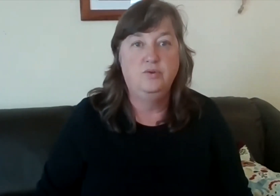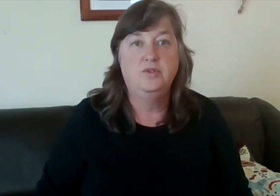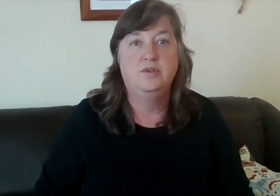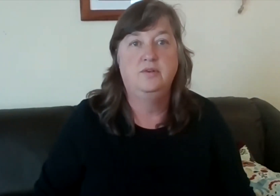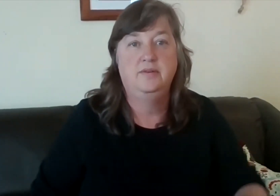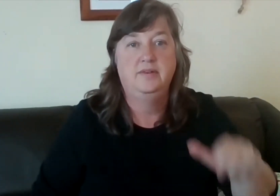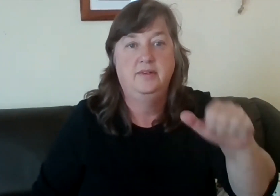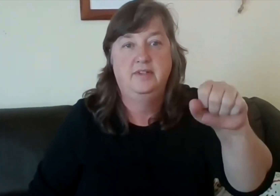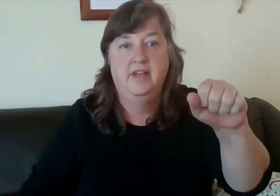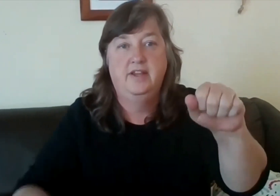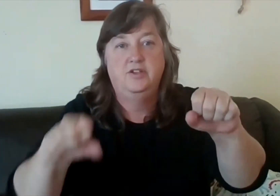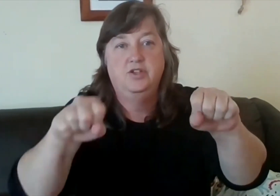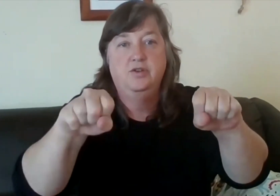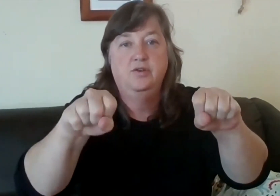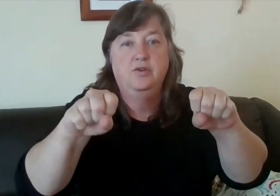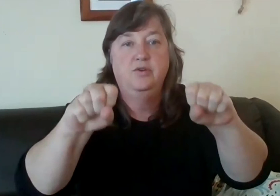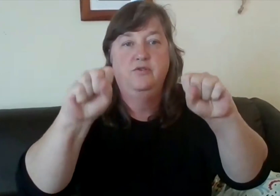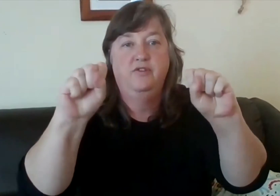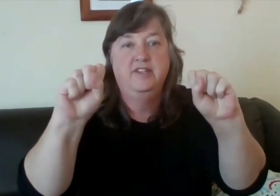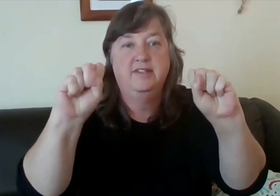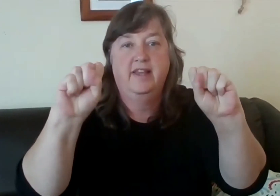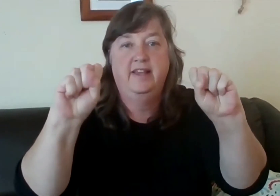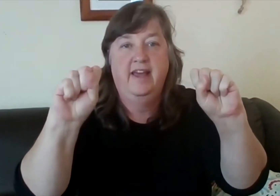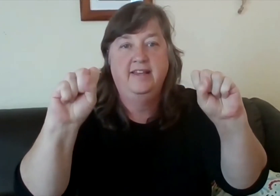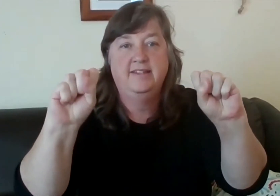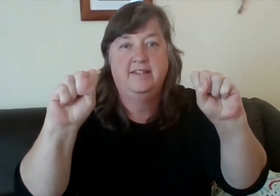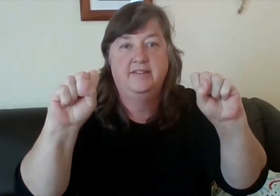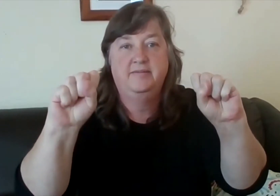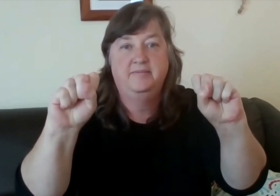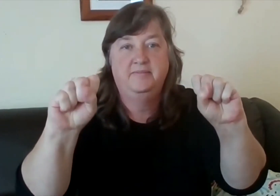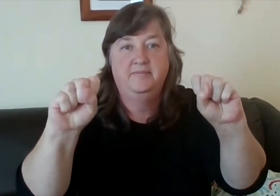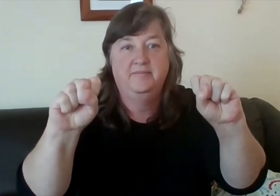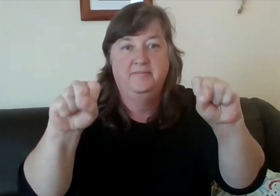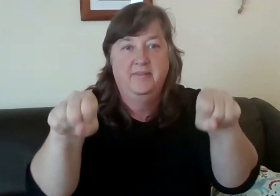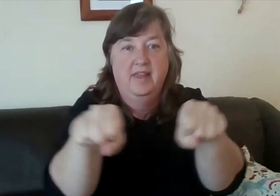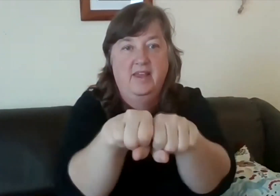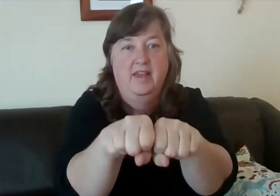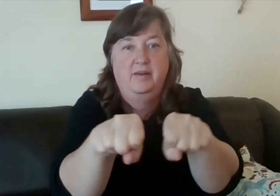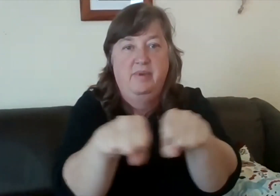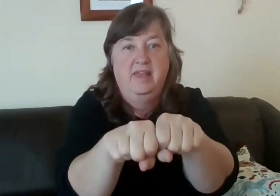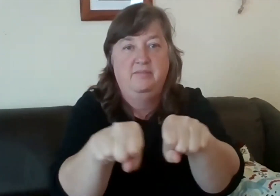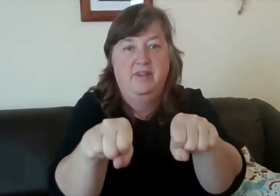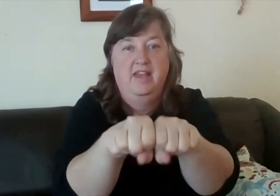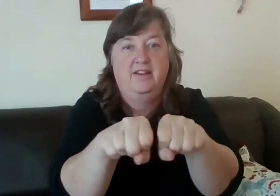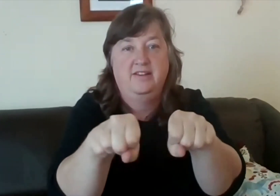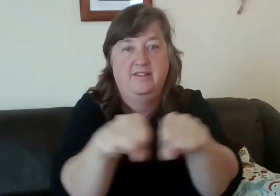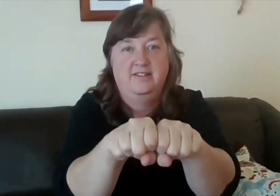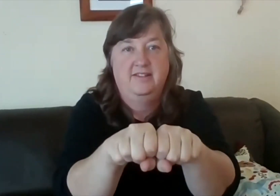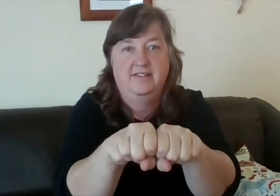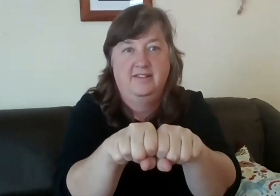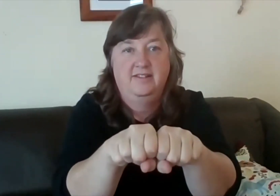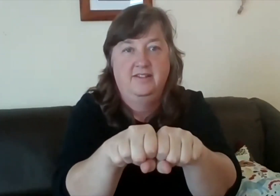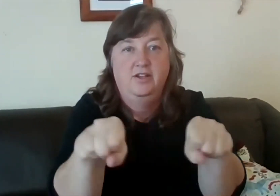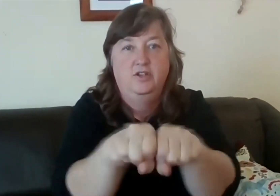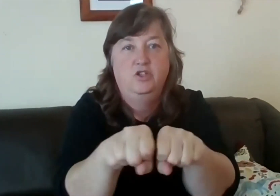Shoes. Take your two fists like an S and bang them together.